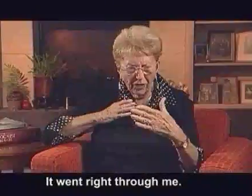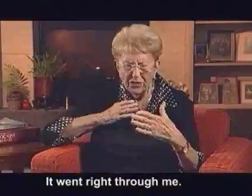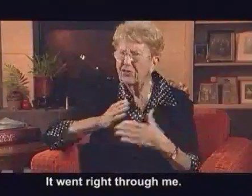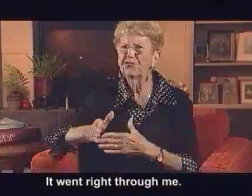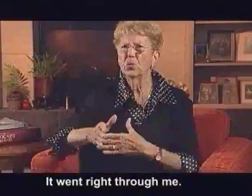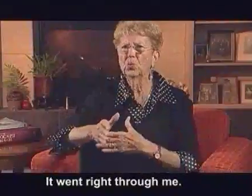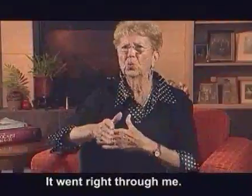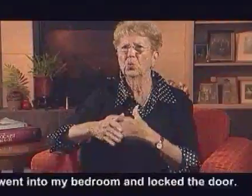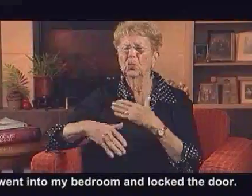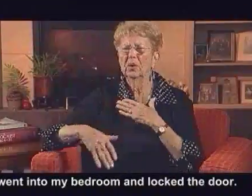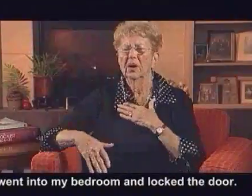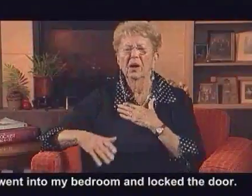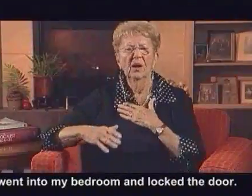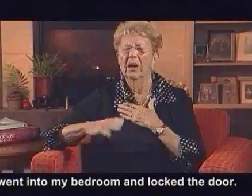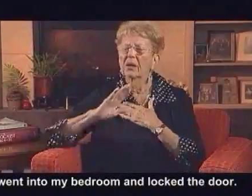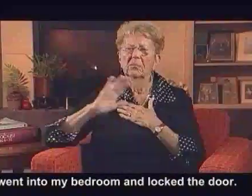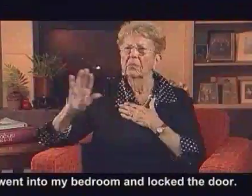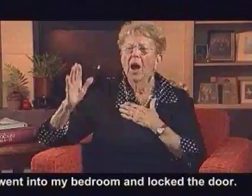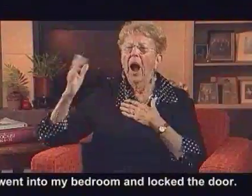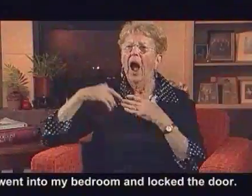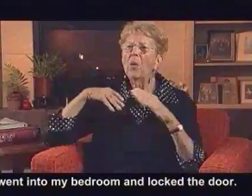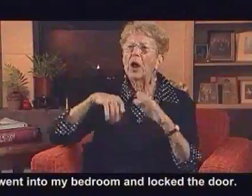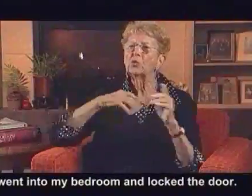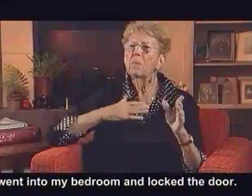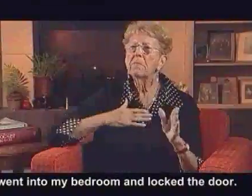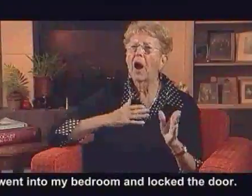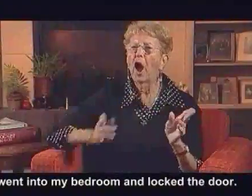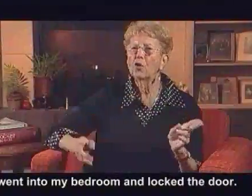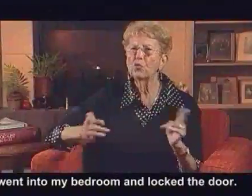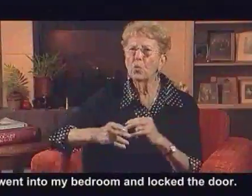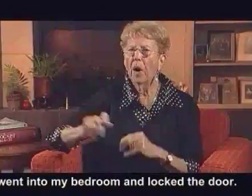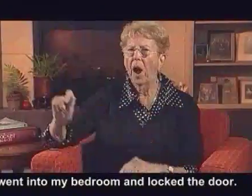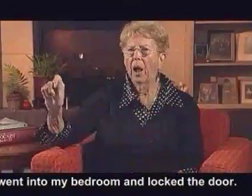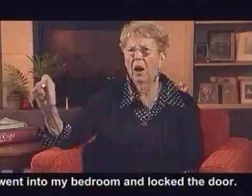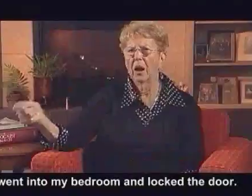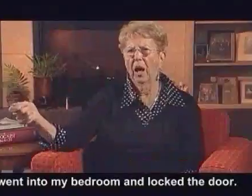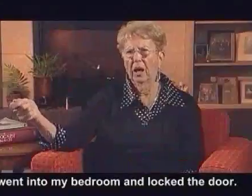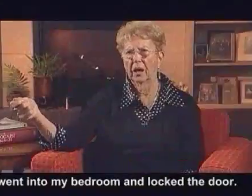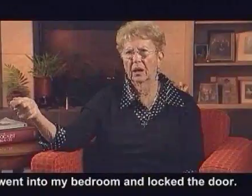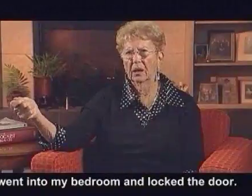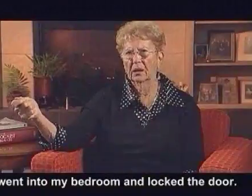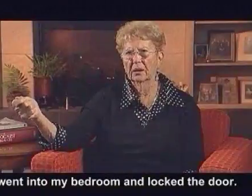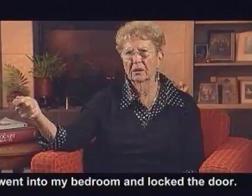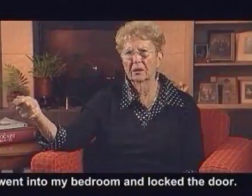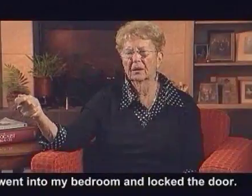right through me. I went into my bedroom and locked the door.